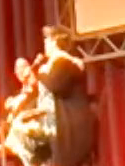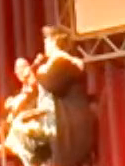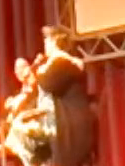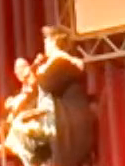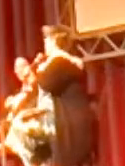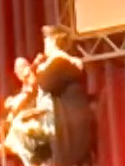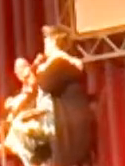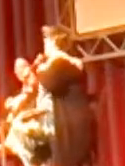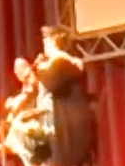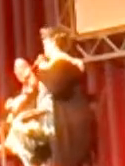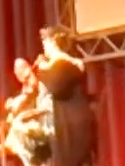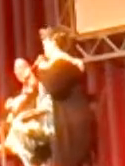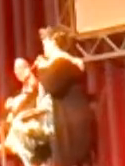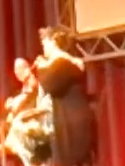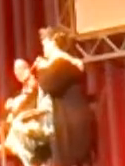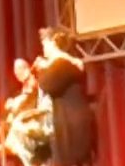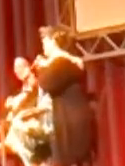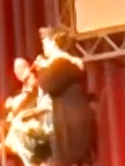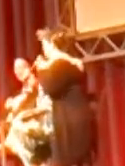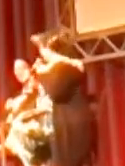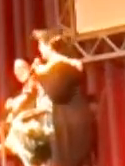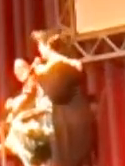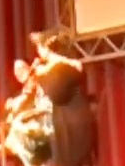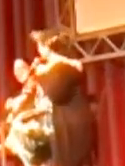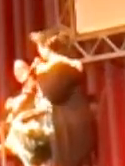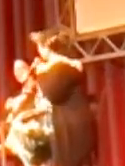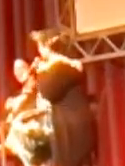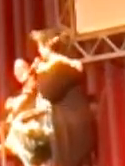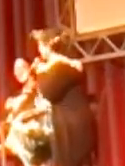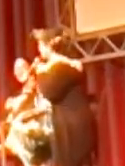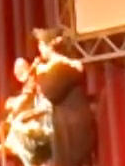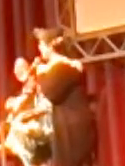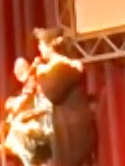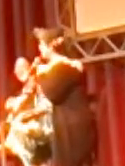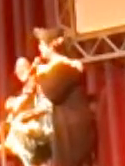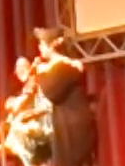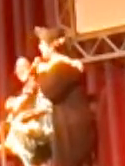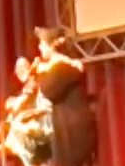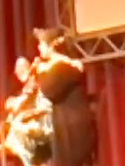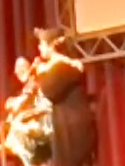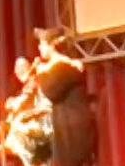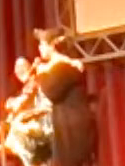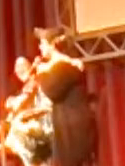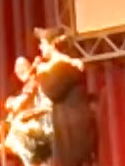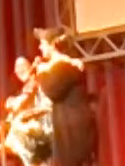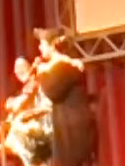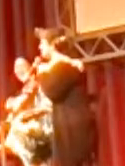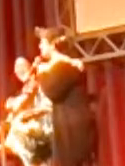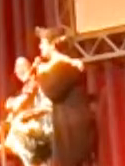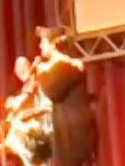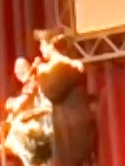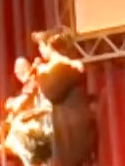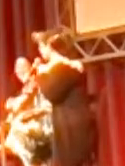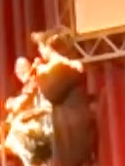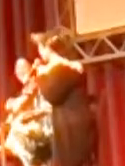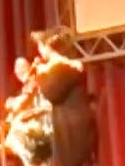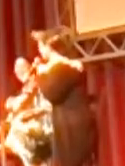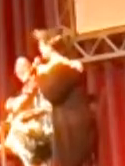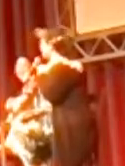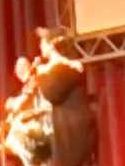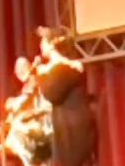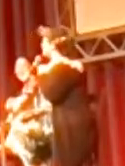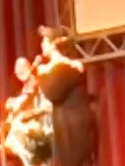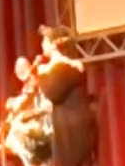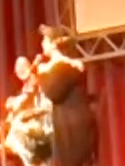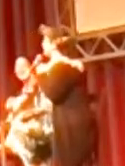I think what we saw take place and transpire this past couple days with those